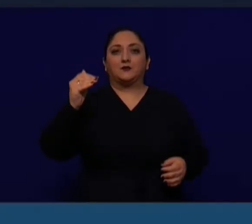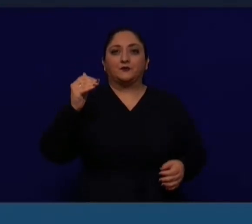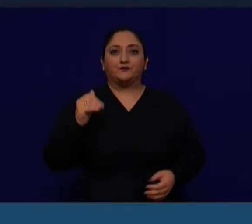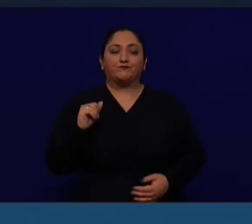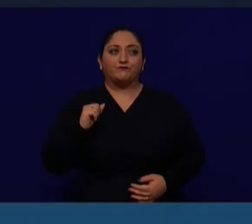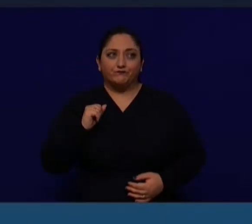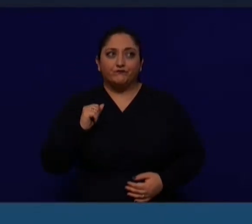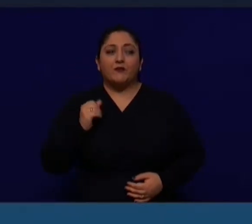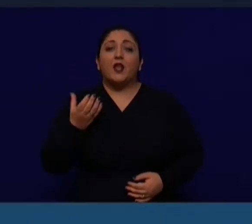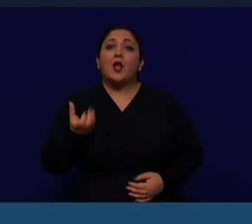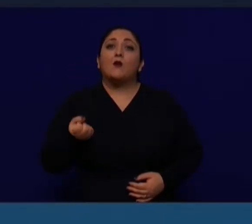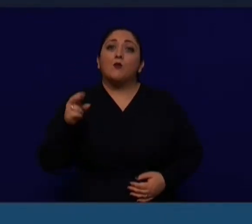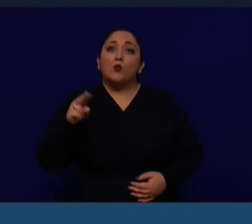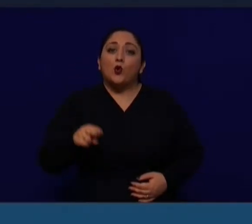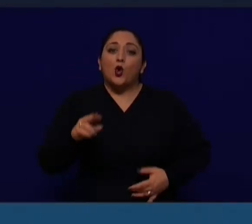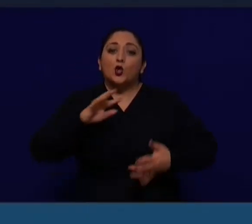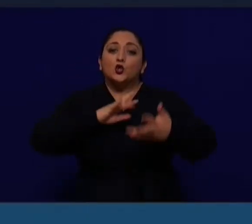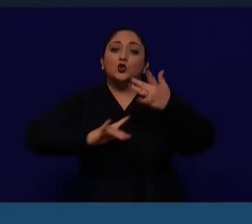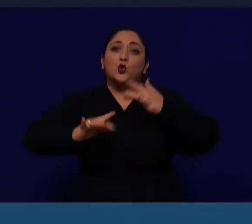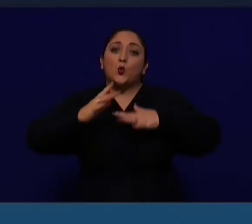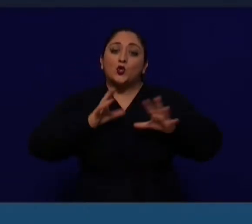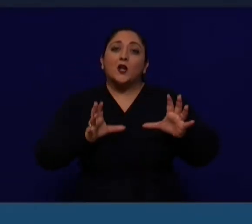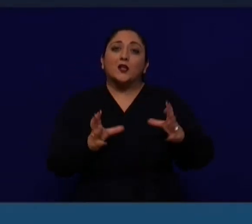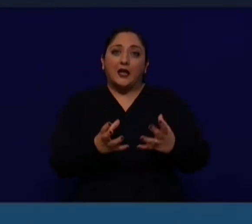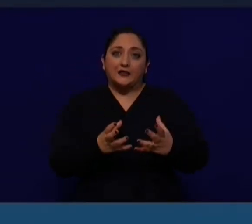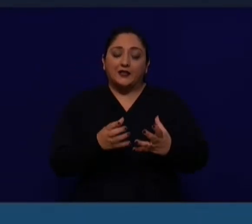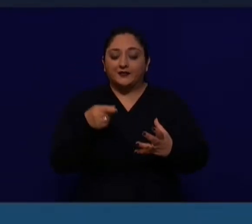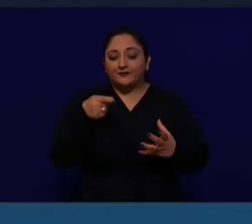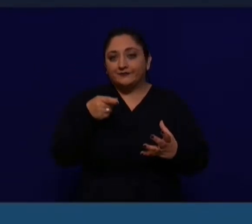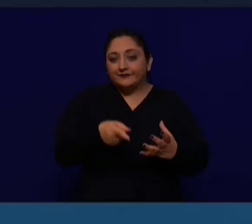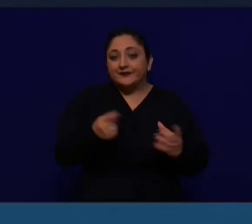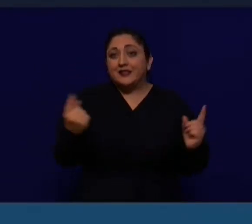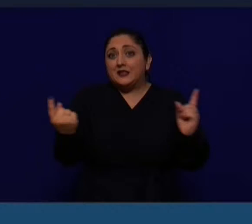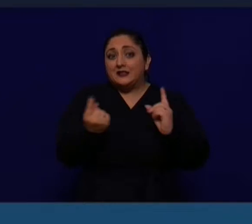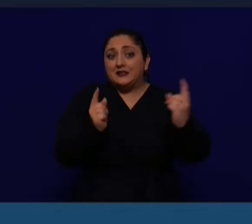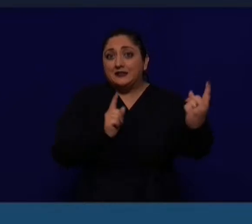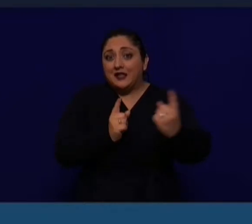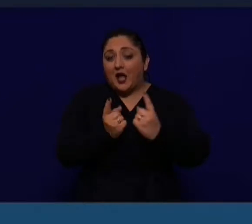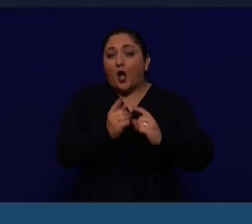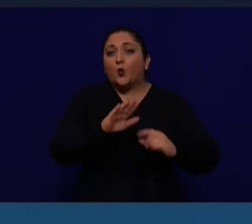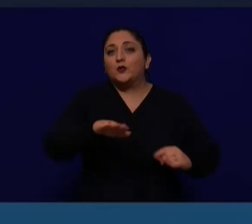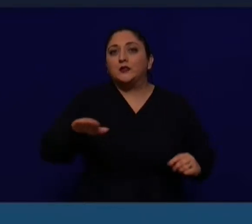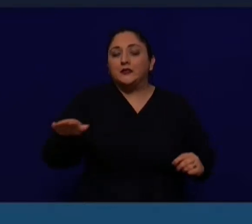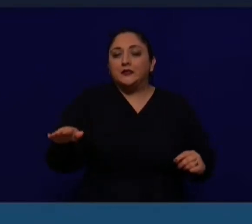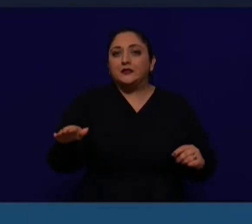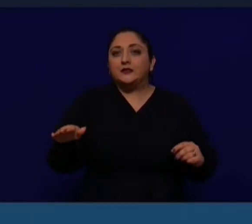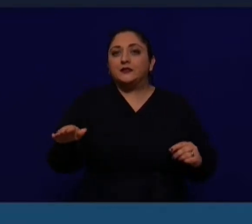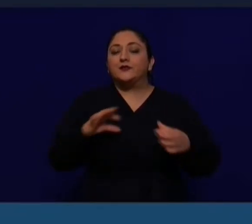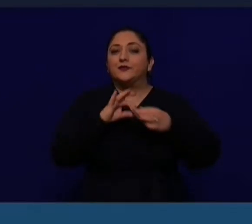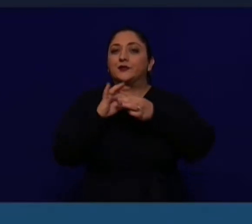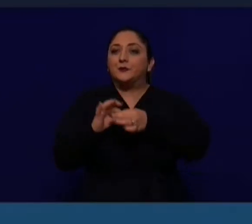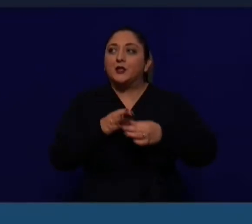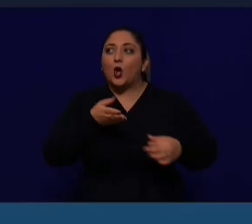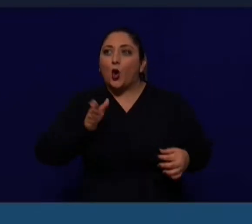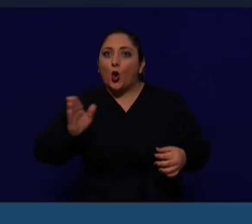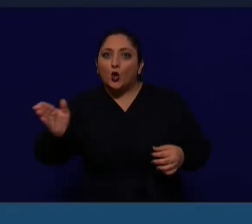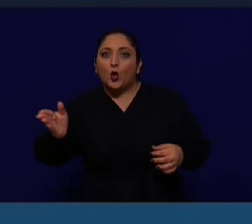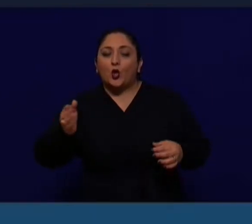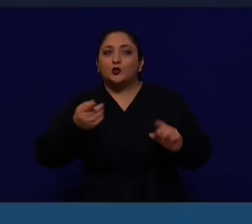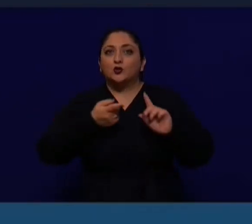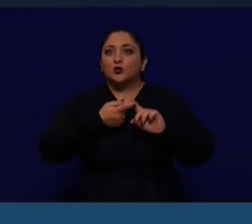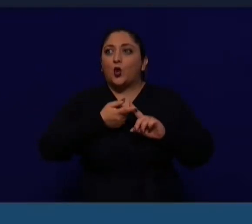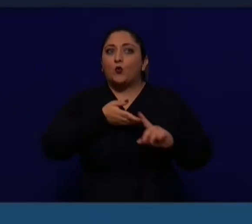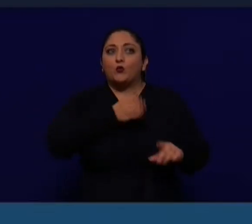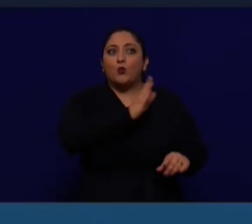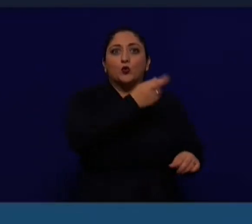wkoll numru sostanzjali ta' social gatherings li dawn ikollok nies li ltaqgħu ma' xulxin kemm ħarġu barra, kif ukoll